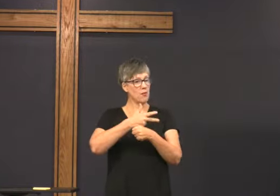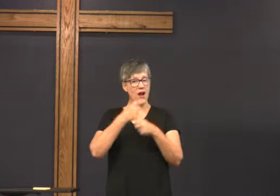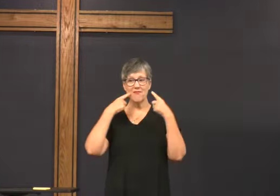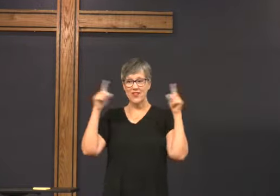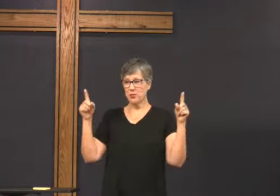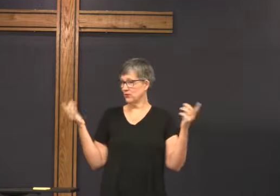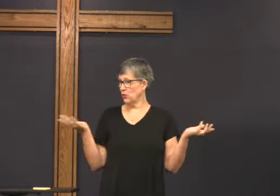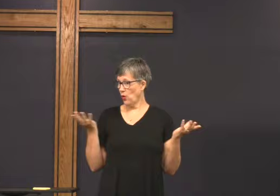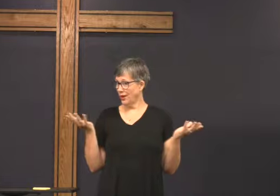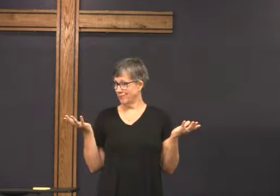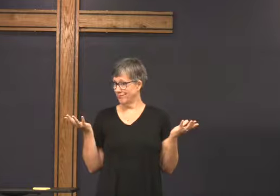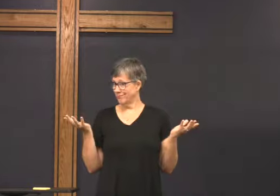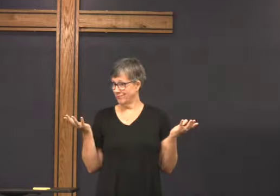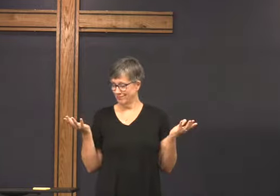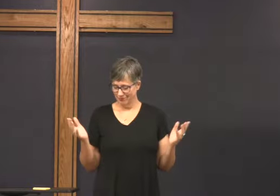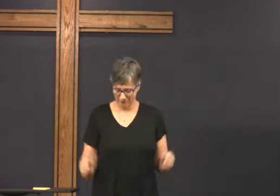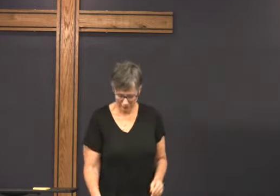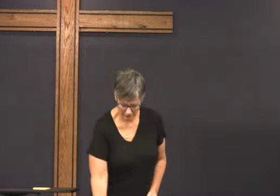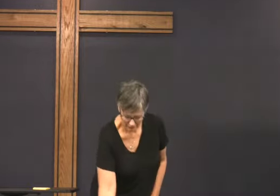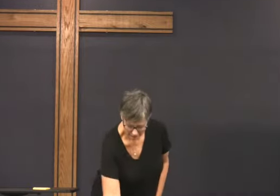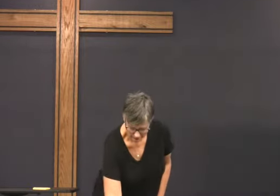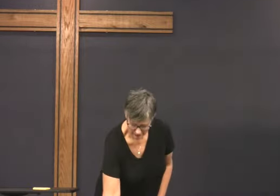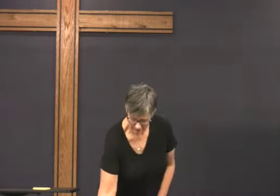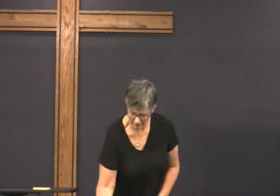And Guatemala is famous for what?